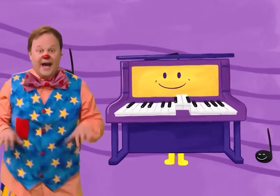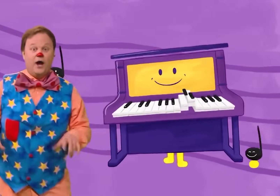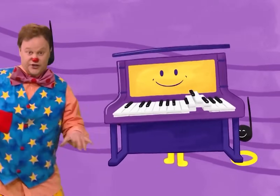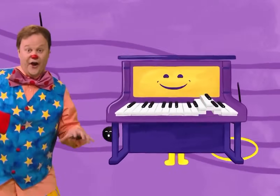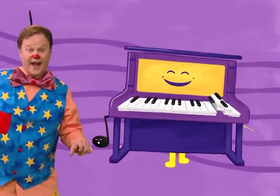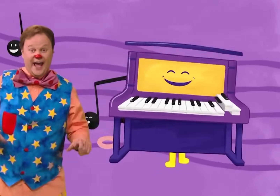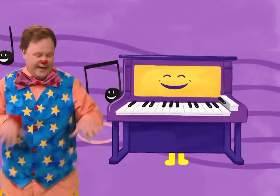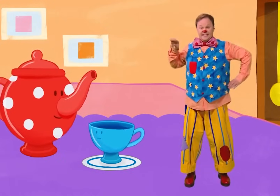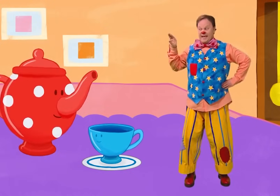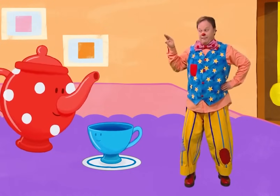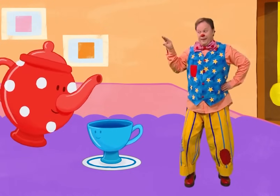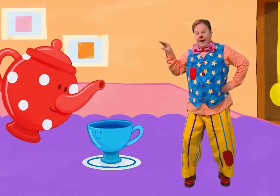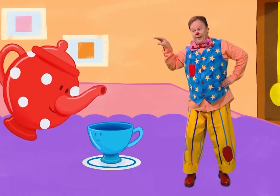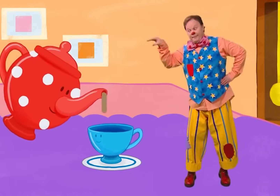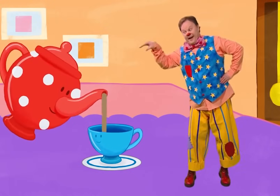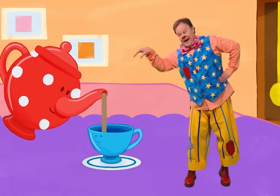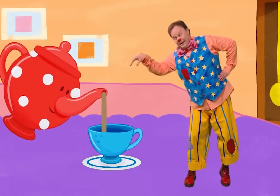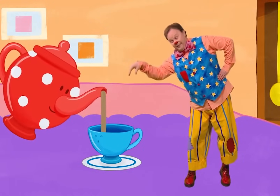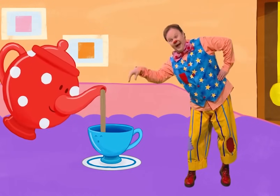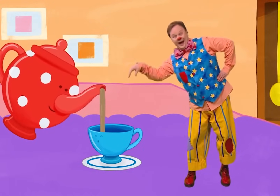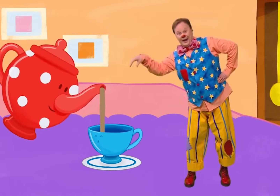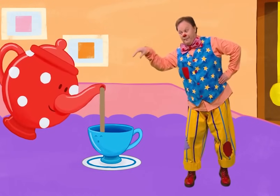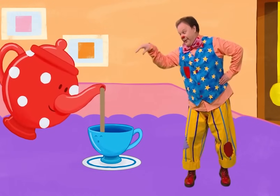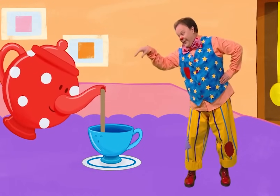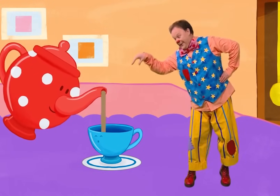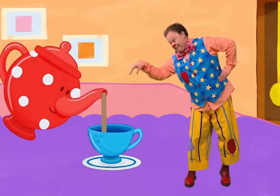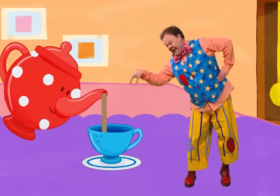Piano. Join in! Tip me up and pull